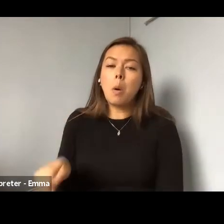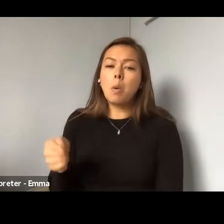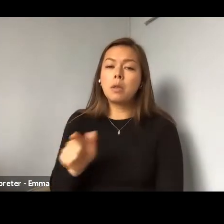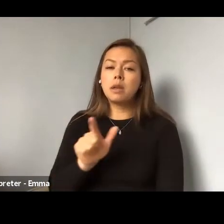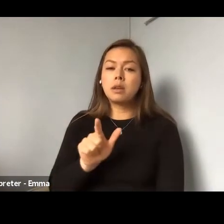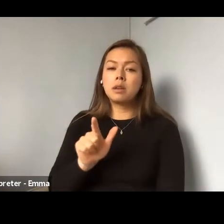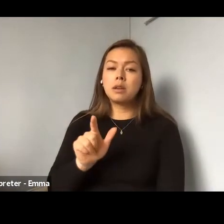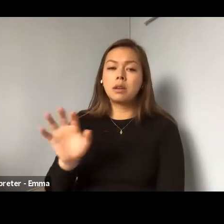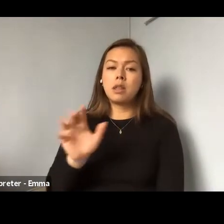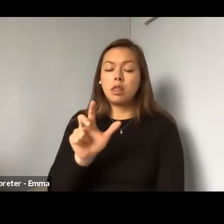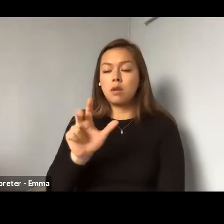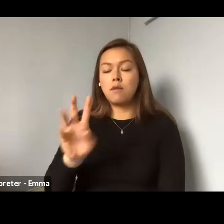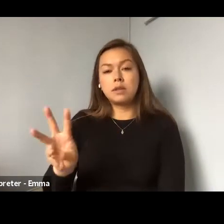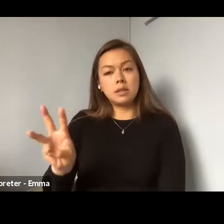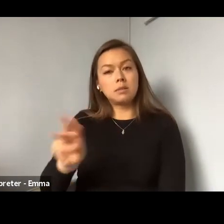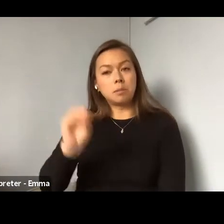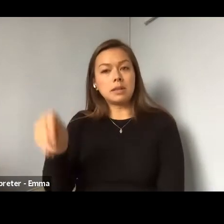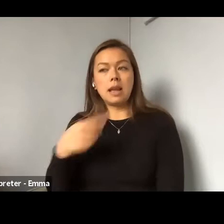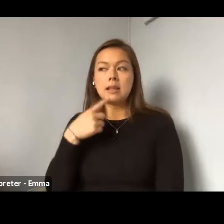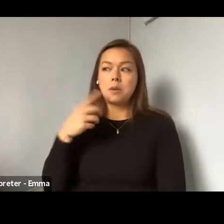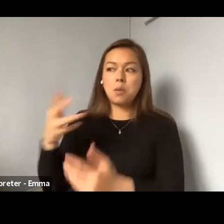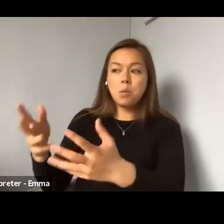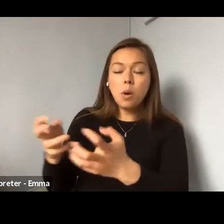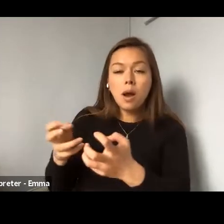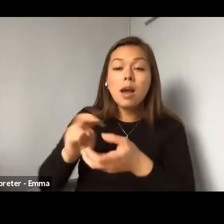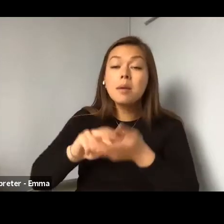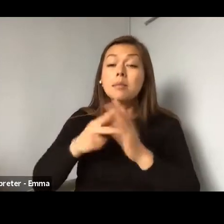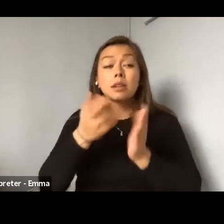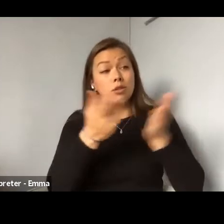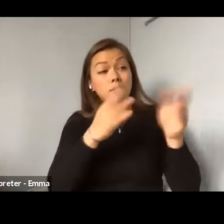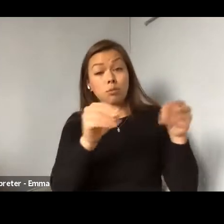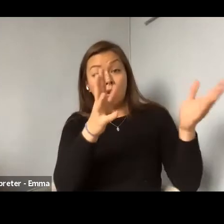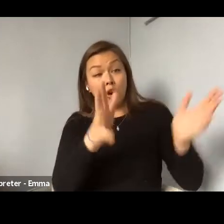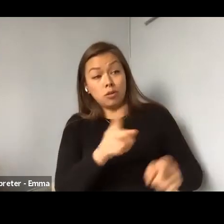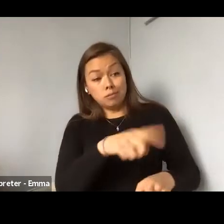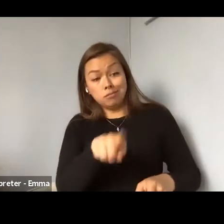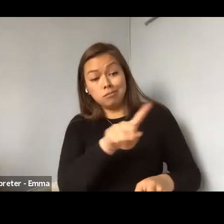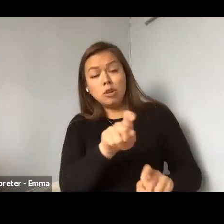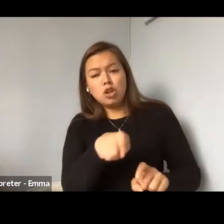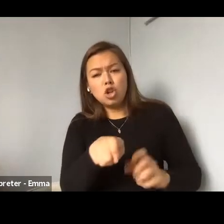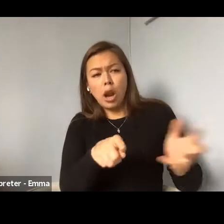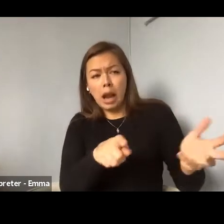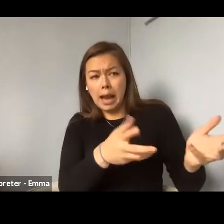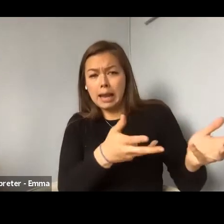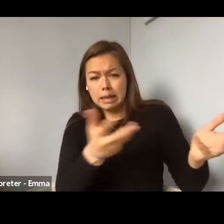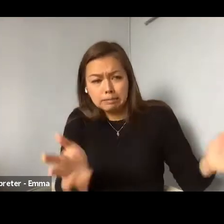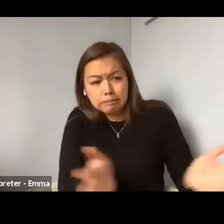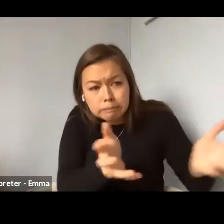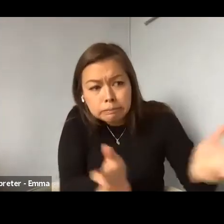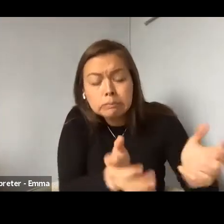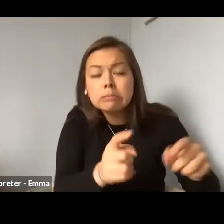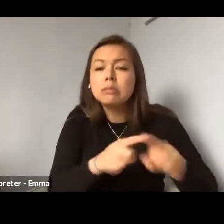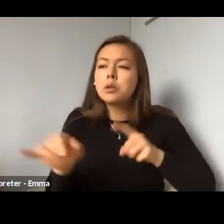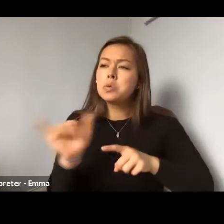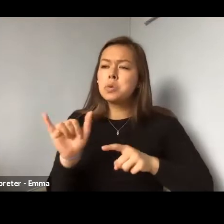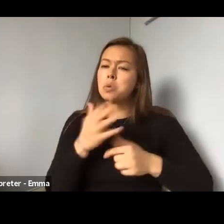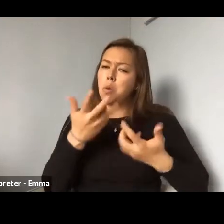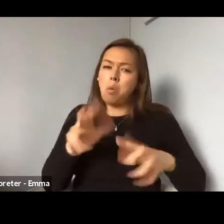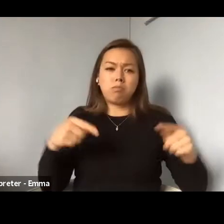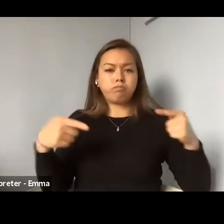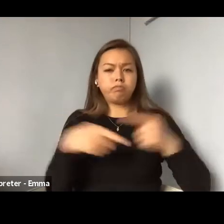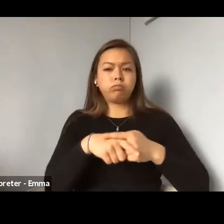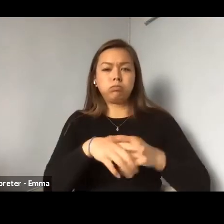are available, which can be difficult as well to avoid compromising the privacy of people who are providing the services. Now,